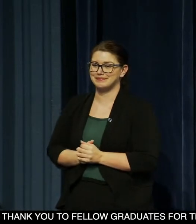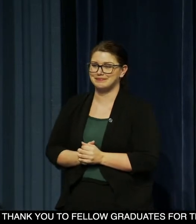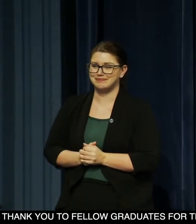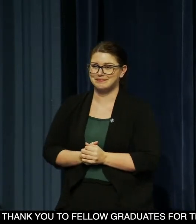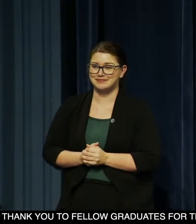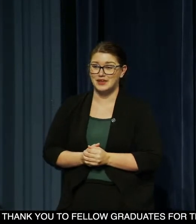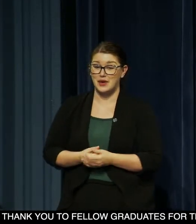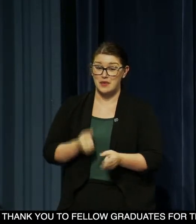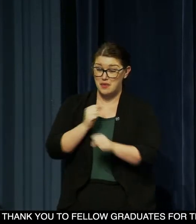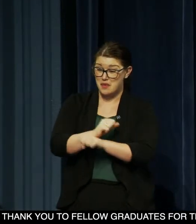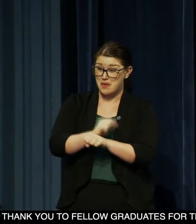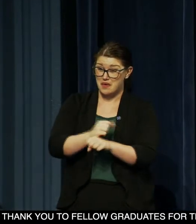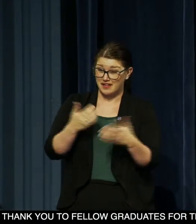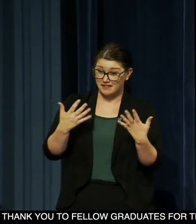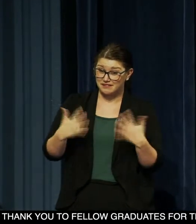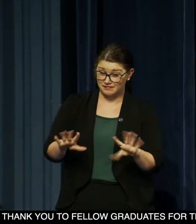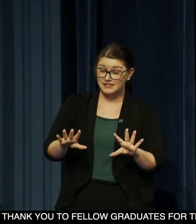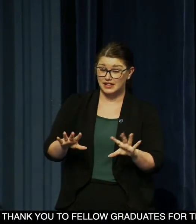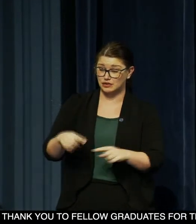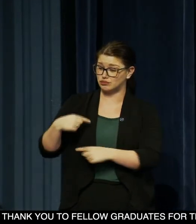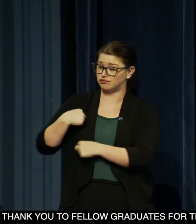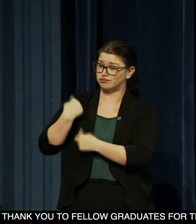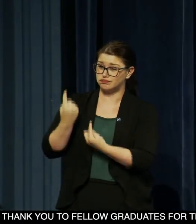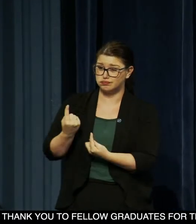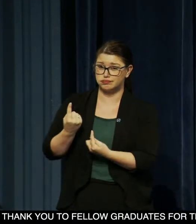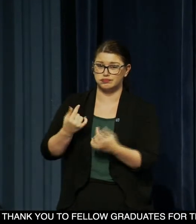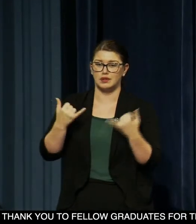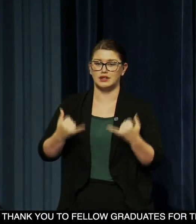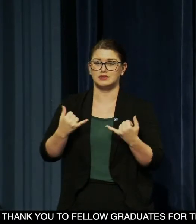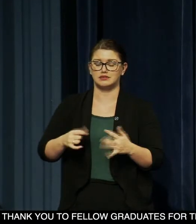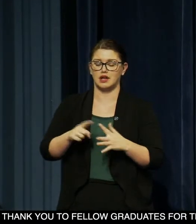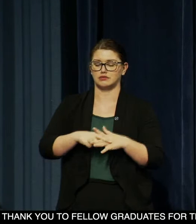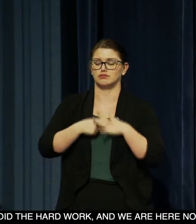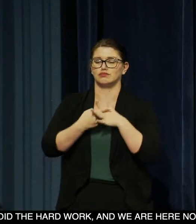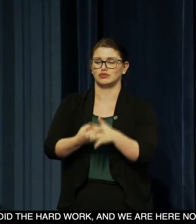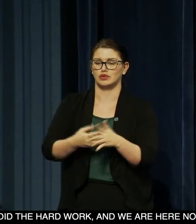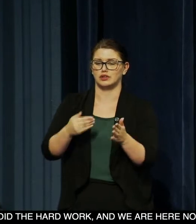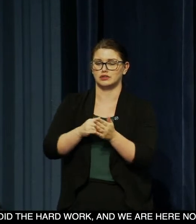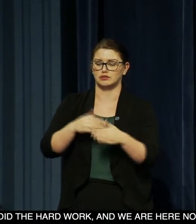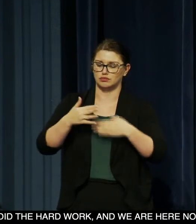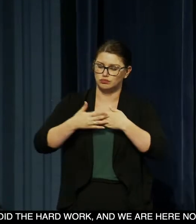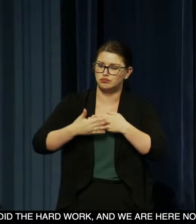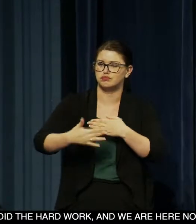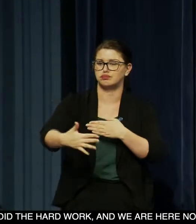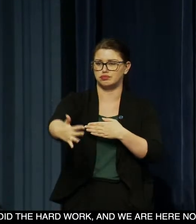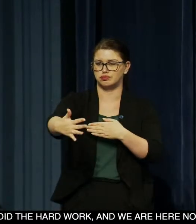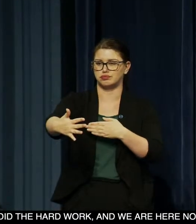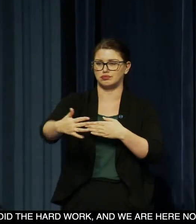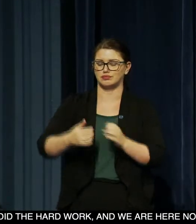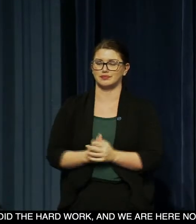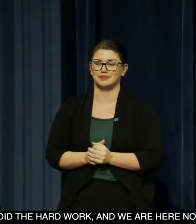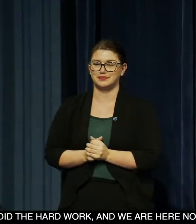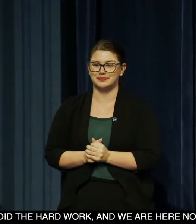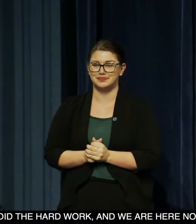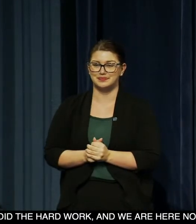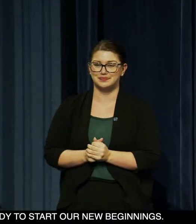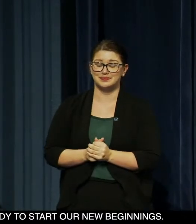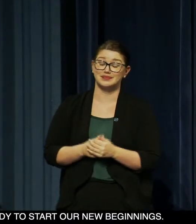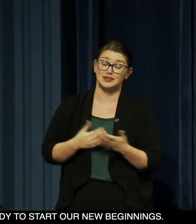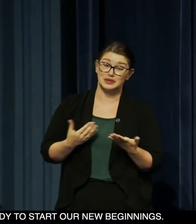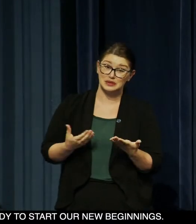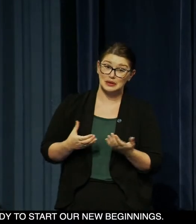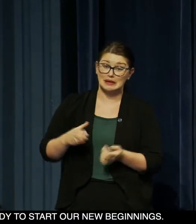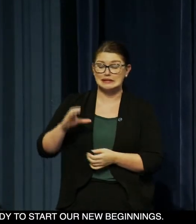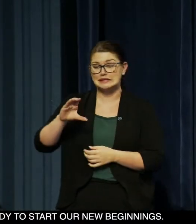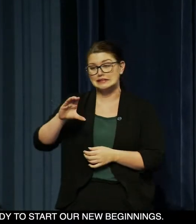the challenges of the last few years, ready to start our new beginnings. So as much as it sounds cliche,